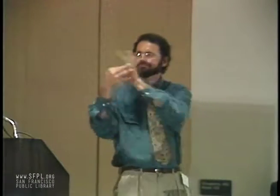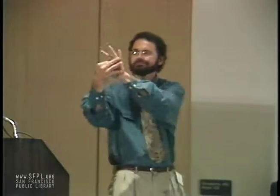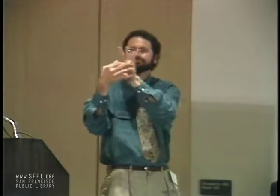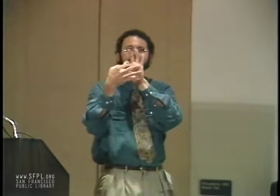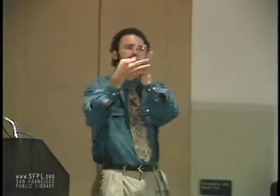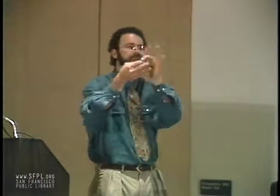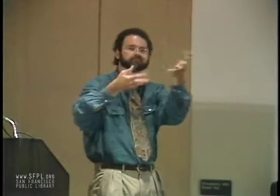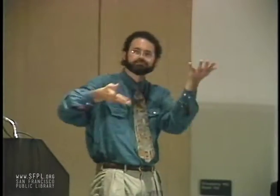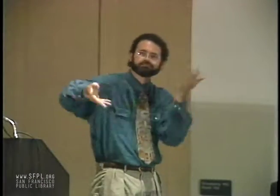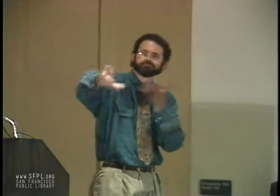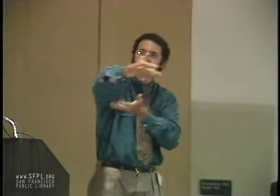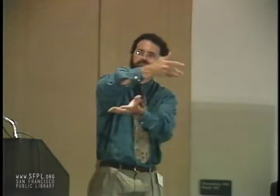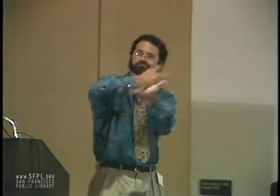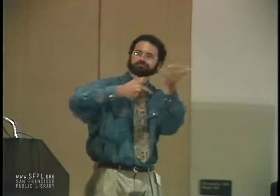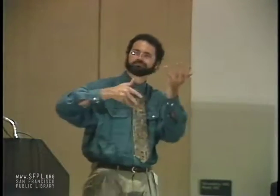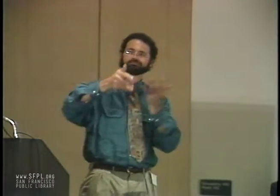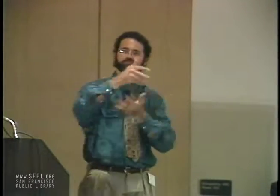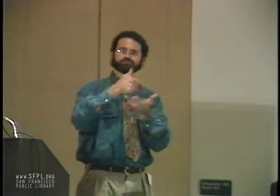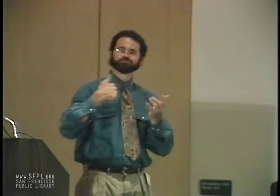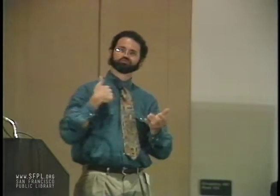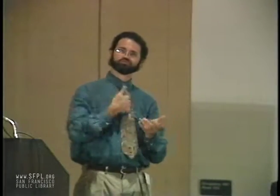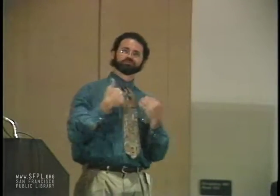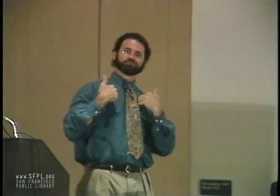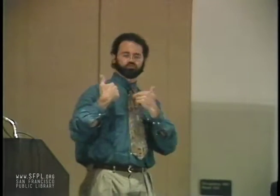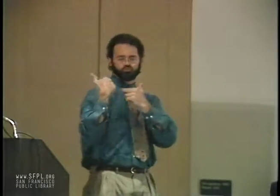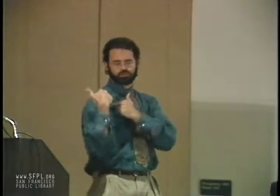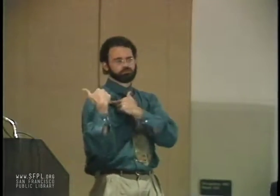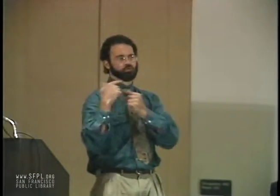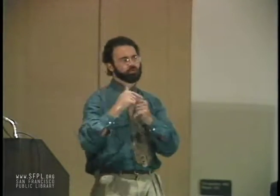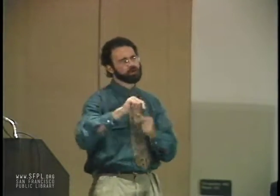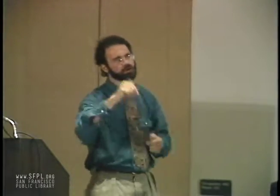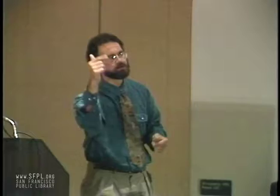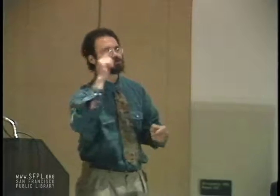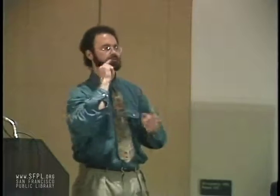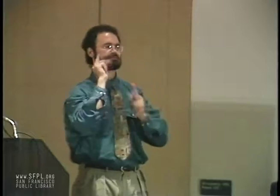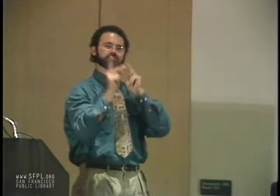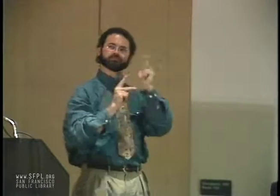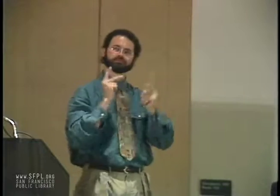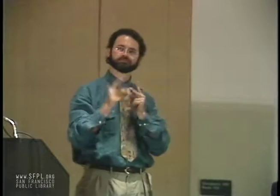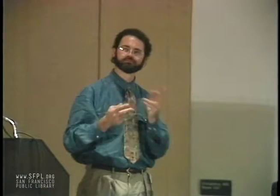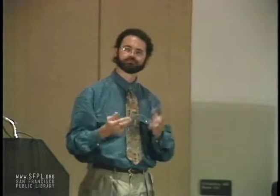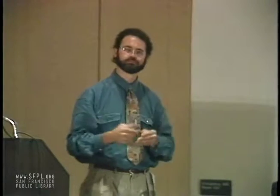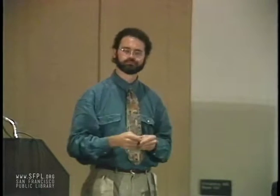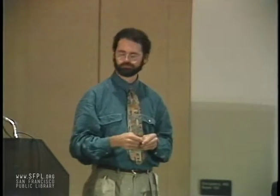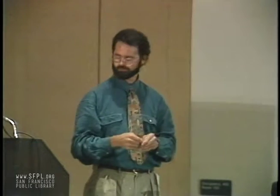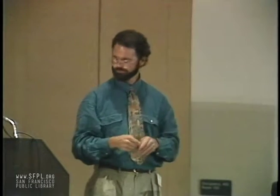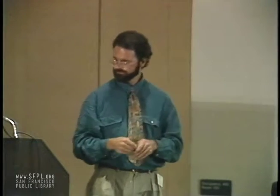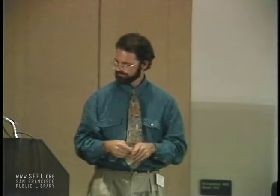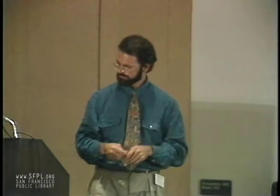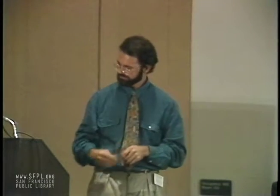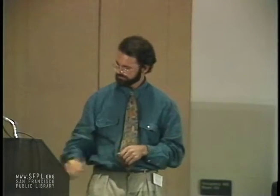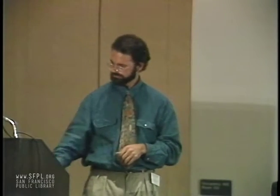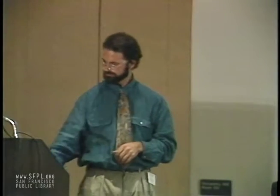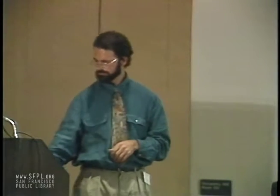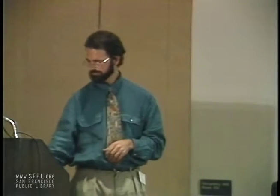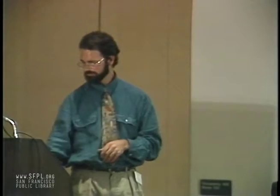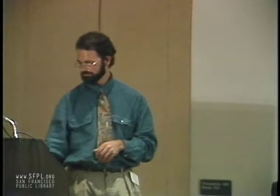so that they can be part of the world. The need for these kinds of connections, and that the deaf community has a responsibility to other deaf